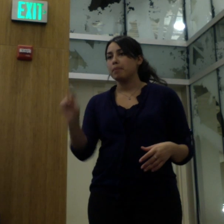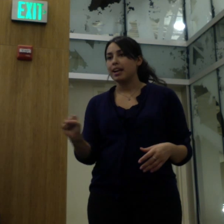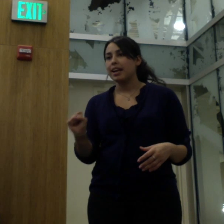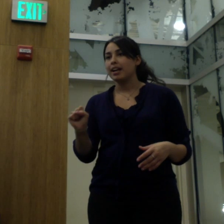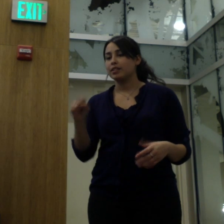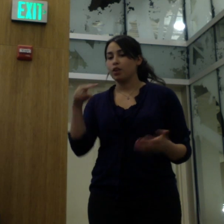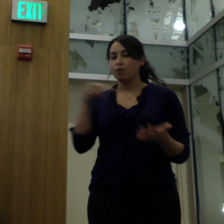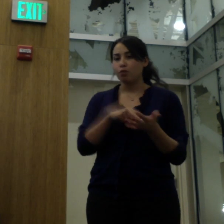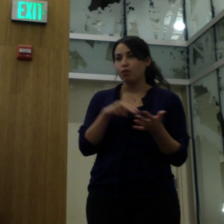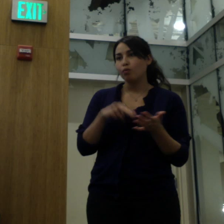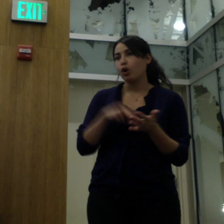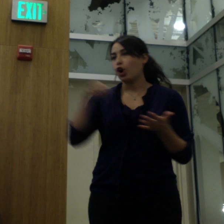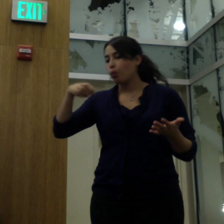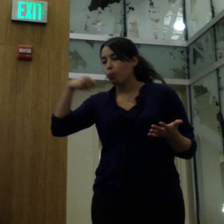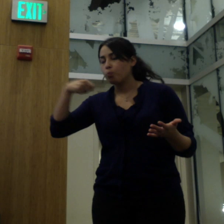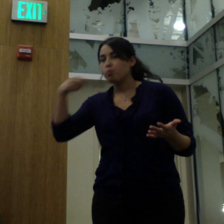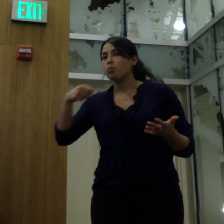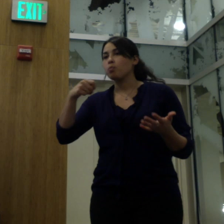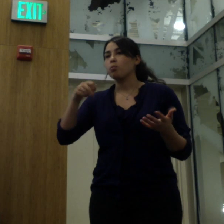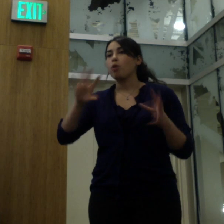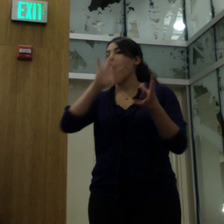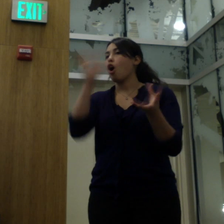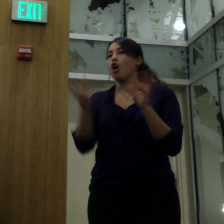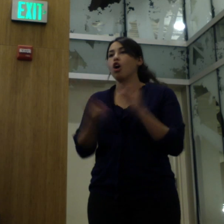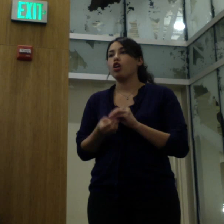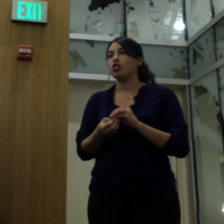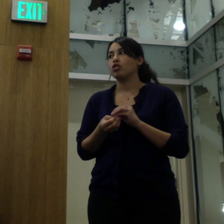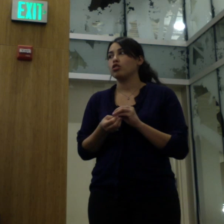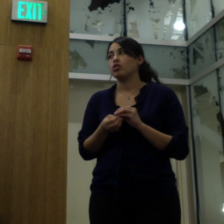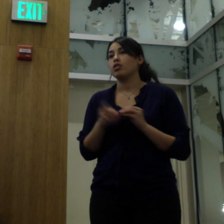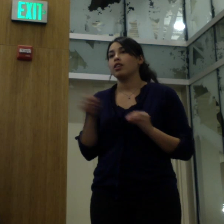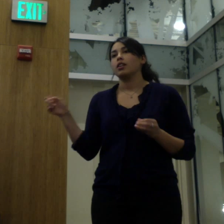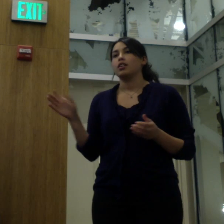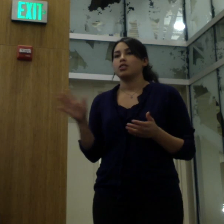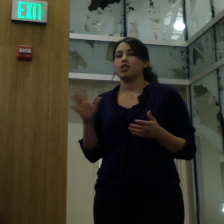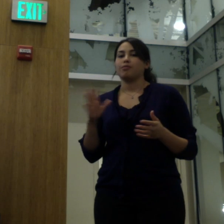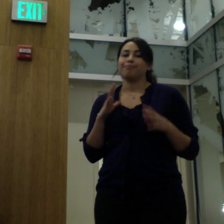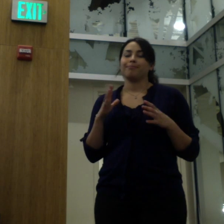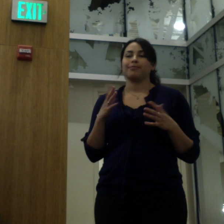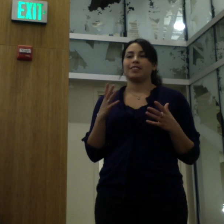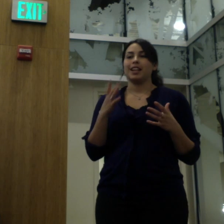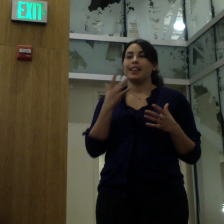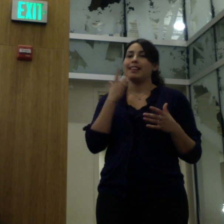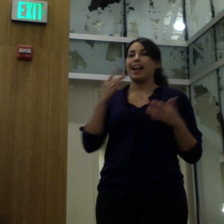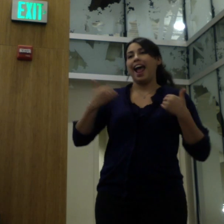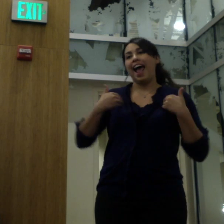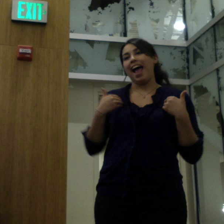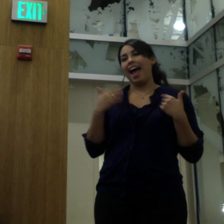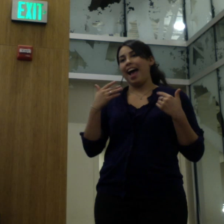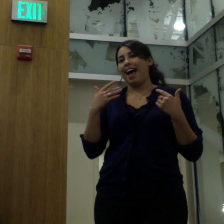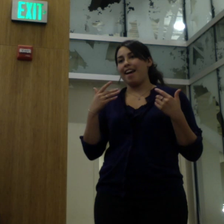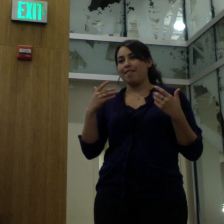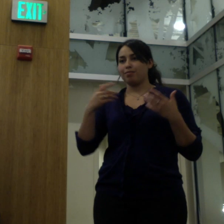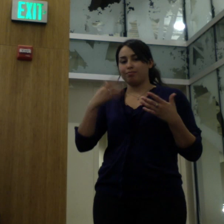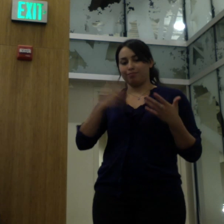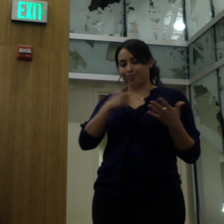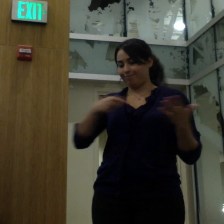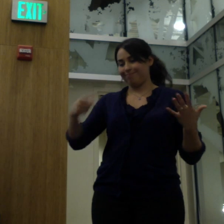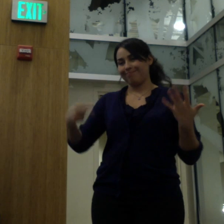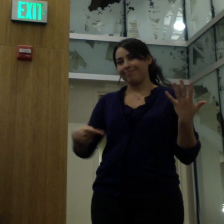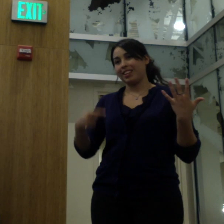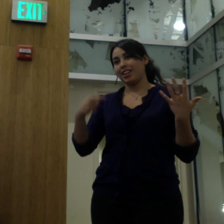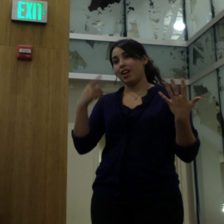utensils. All of those are like luxury items in this situation. But